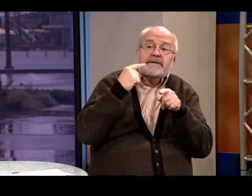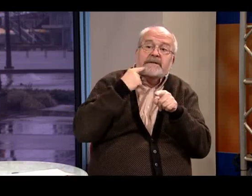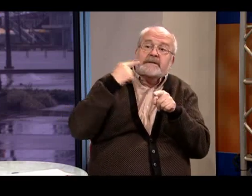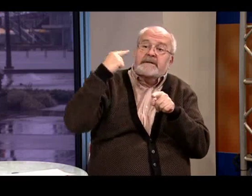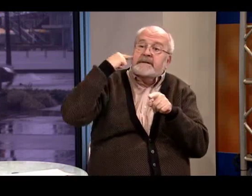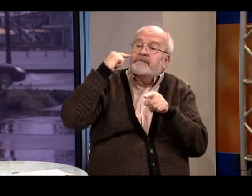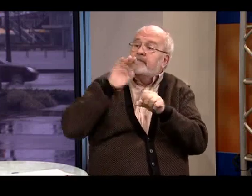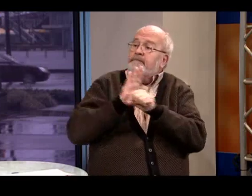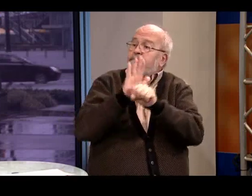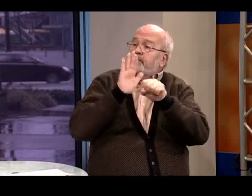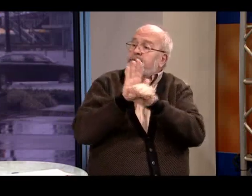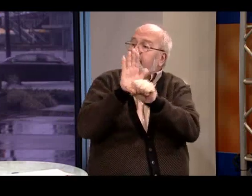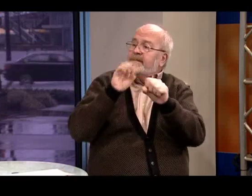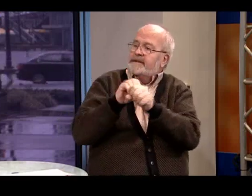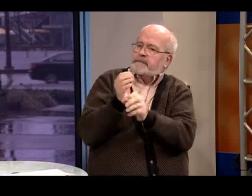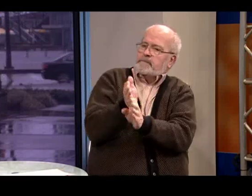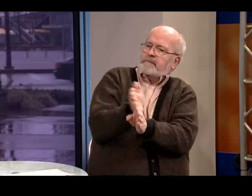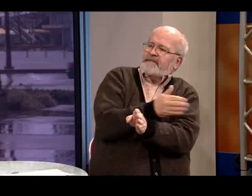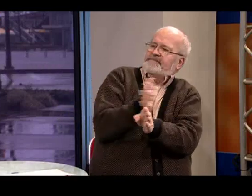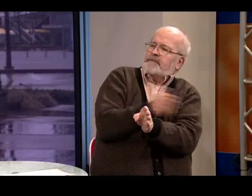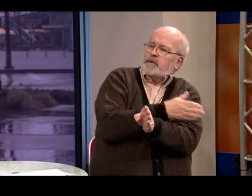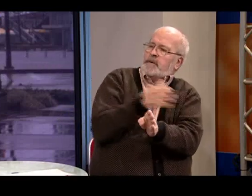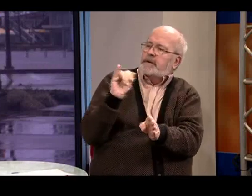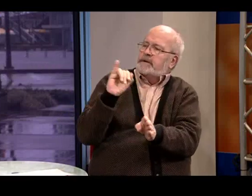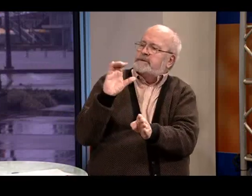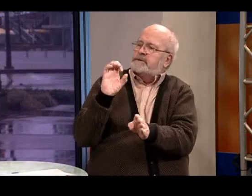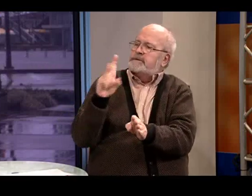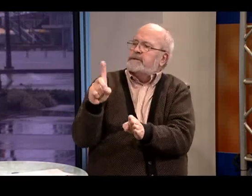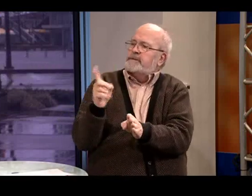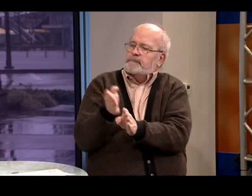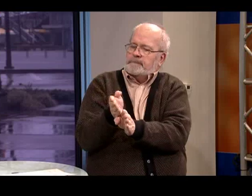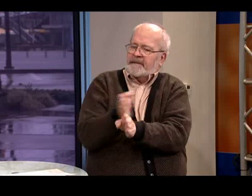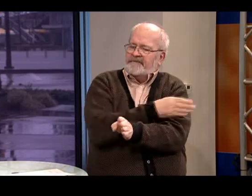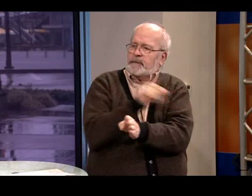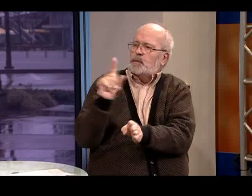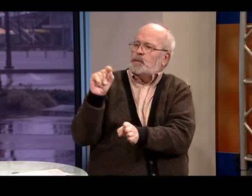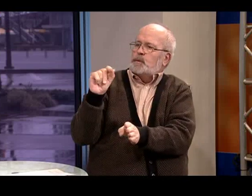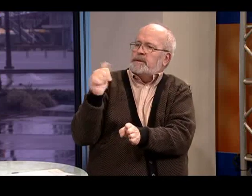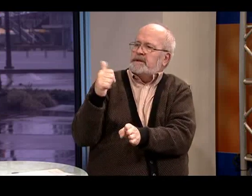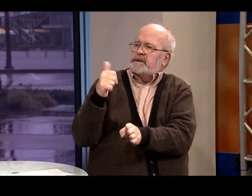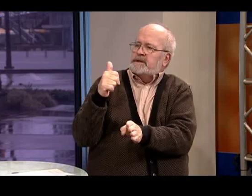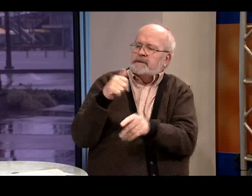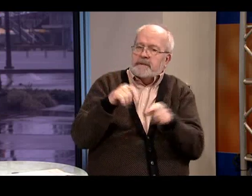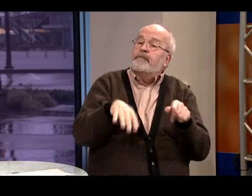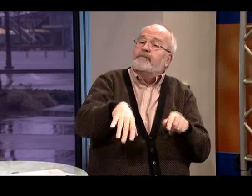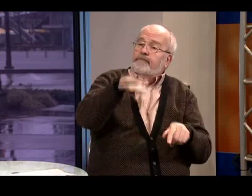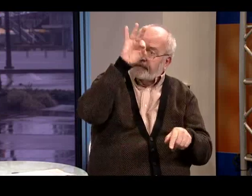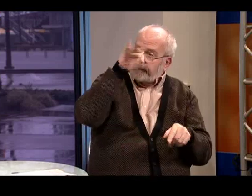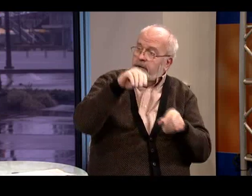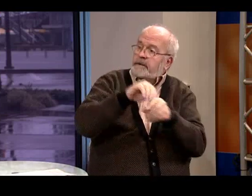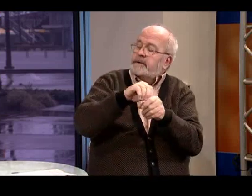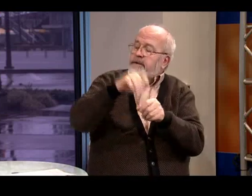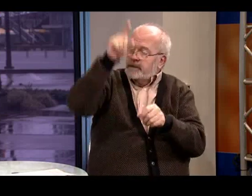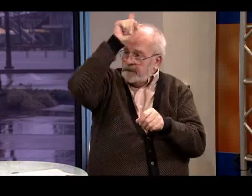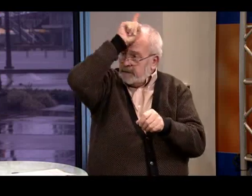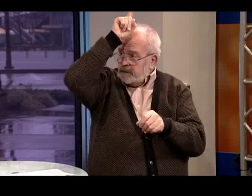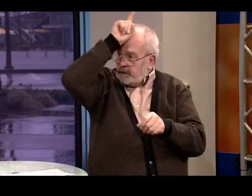had to do some work and get some advocates involved in the process before the Congress happened